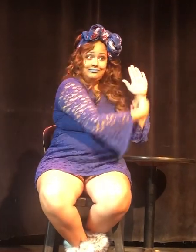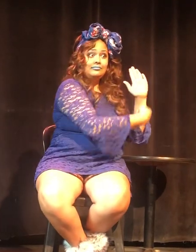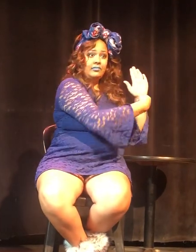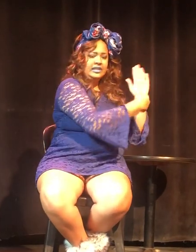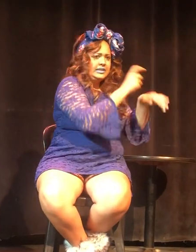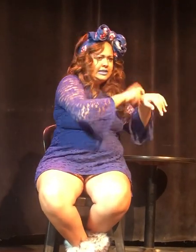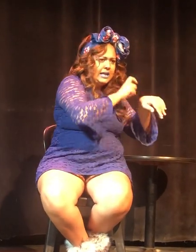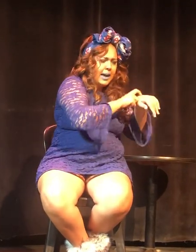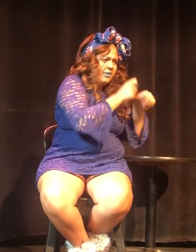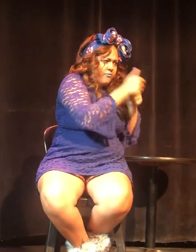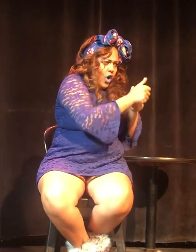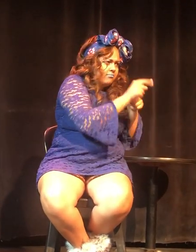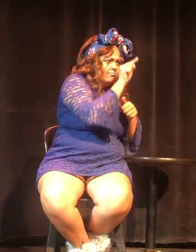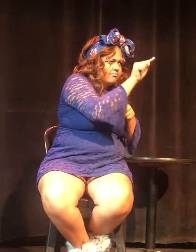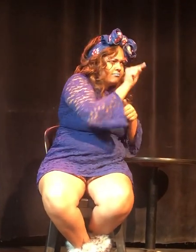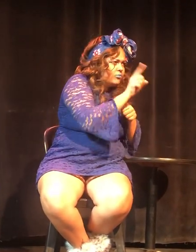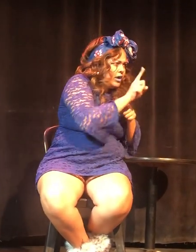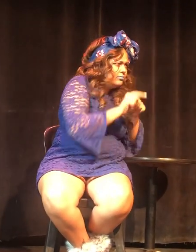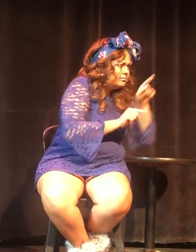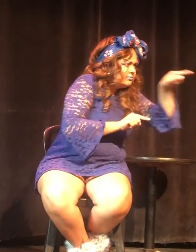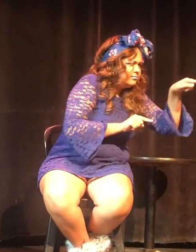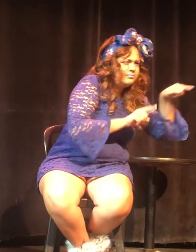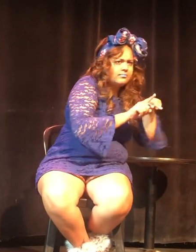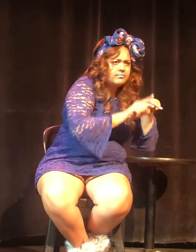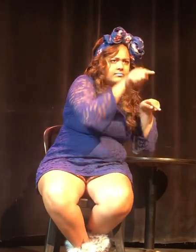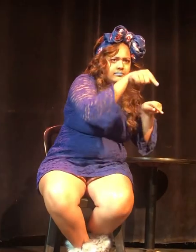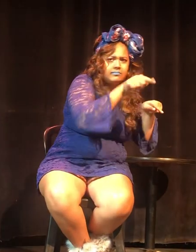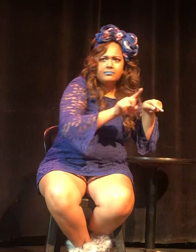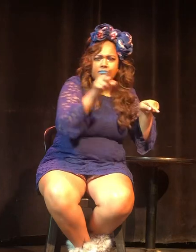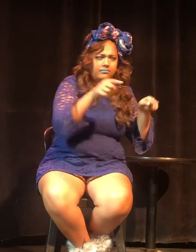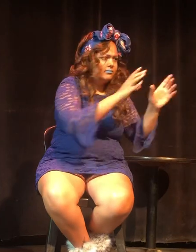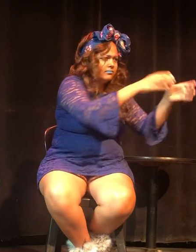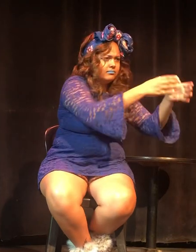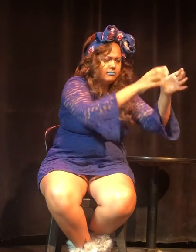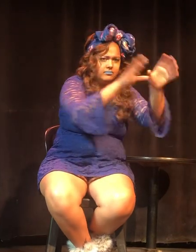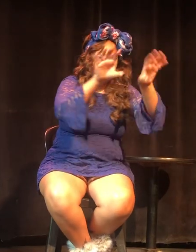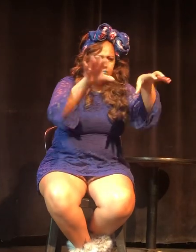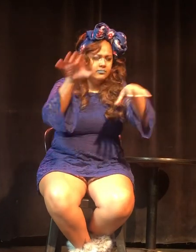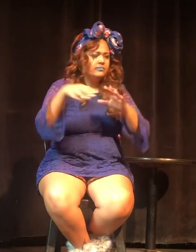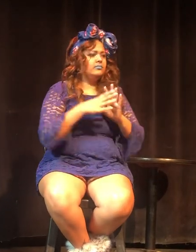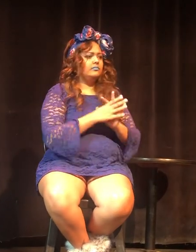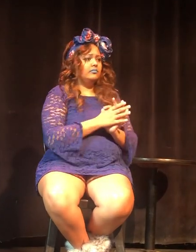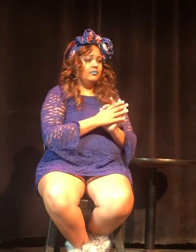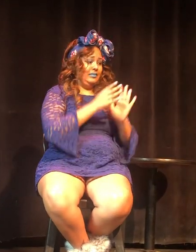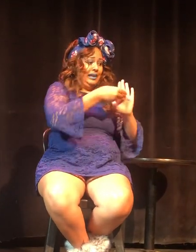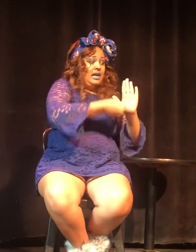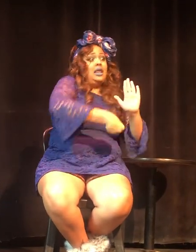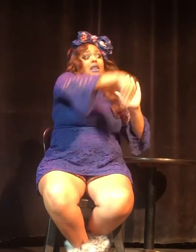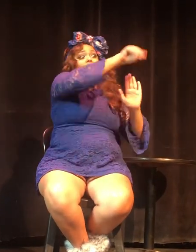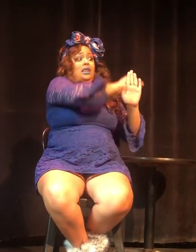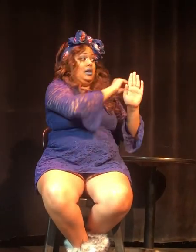on from each place. Page three has the notes we made for each stop.